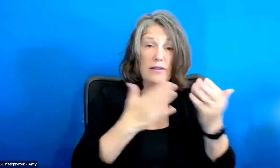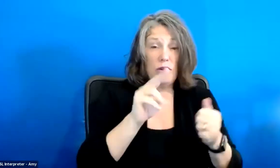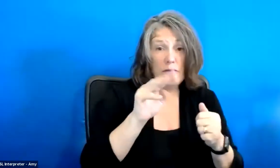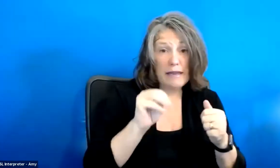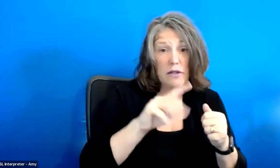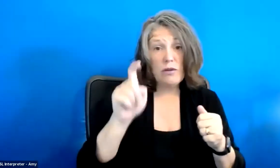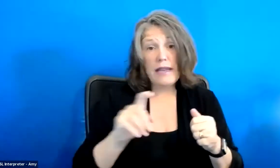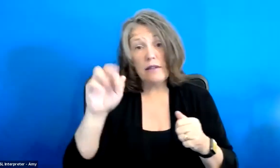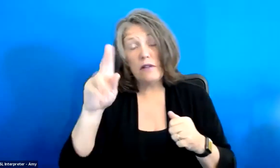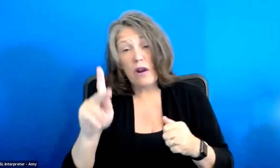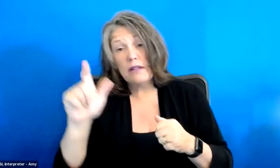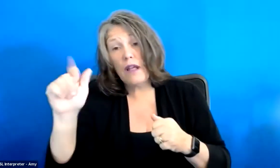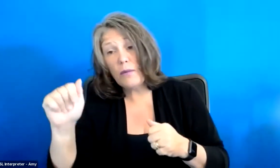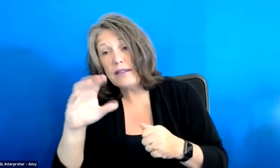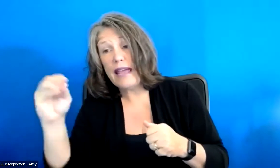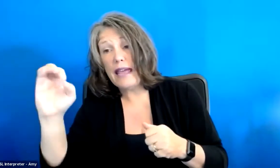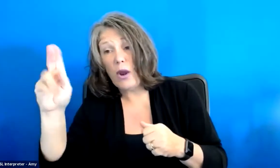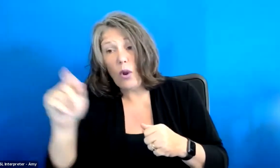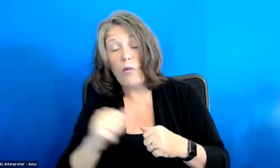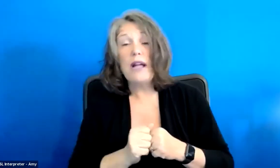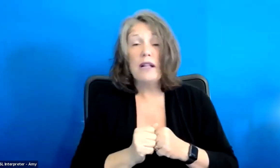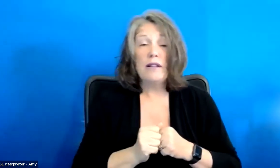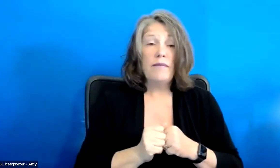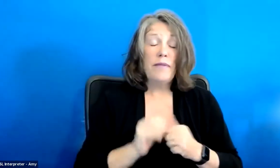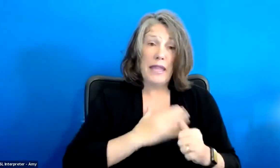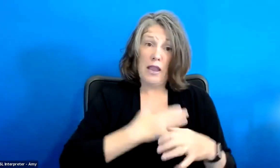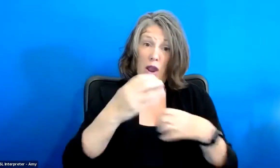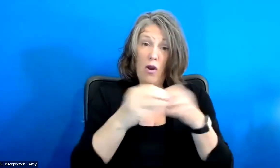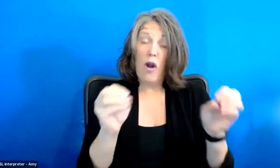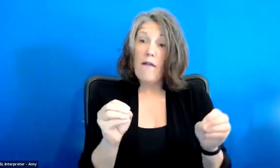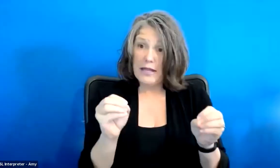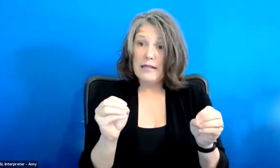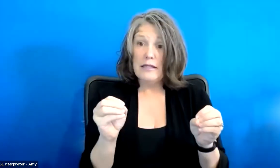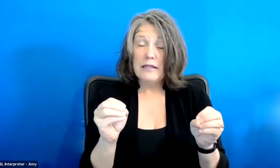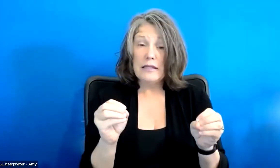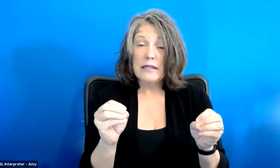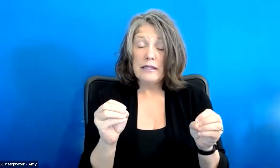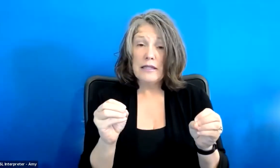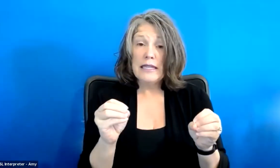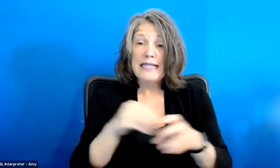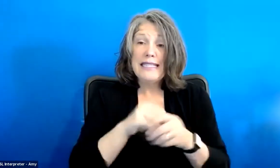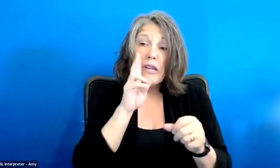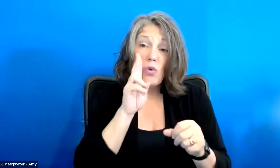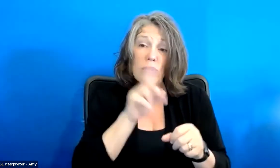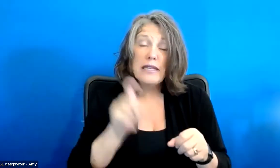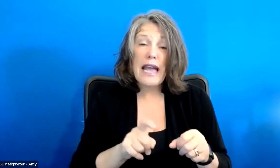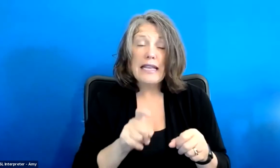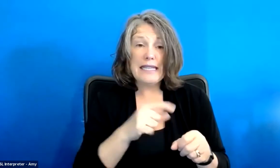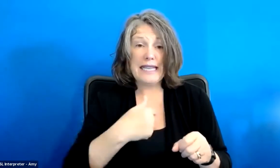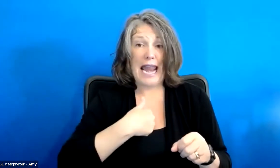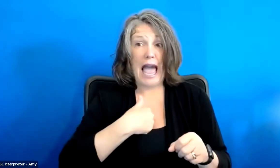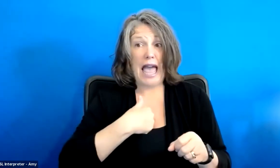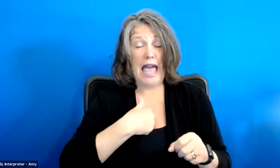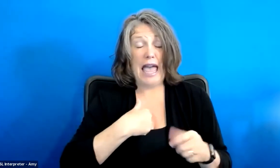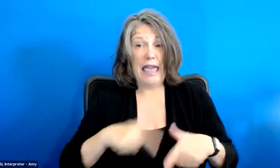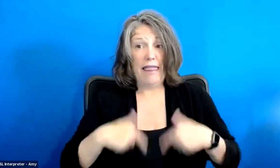Texas, Arkansas, Louisiana, and Oklahoma. Our office is located in Houston, Texas, and I am